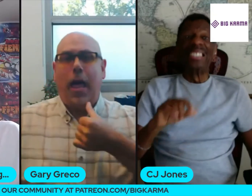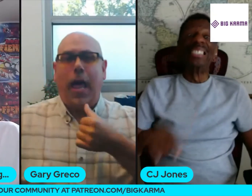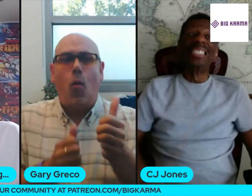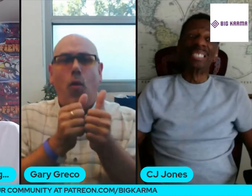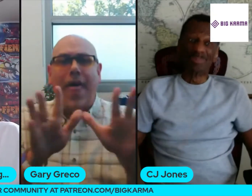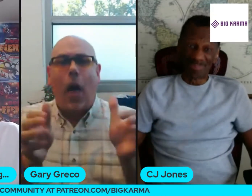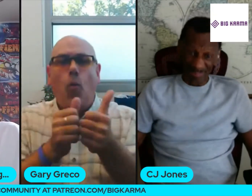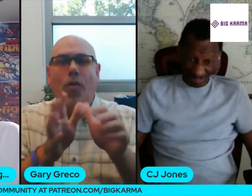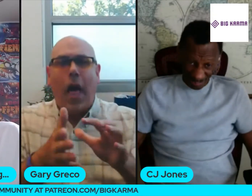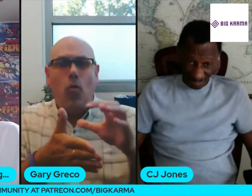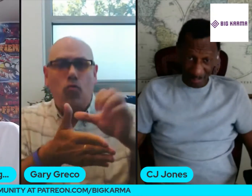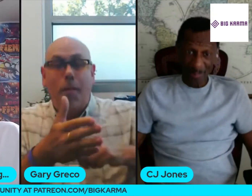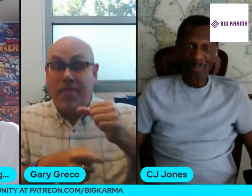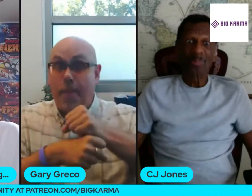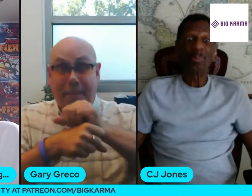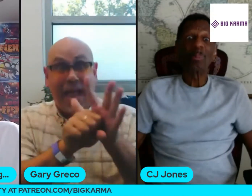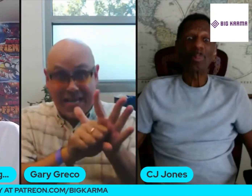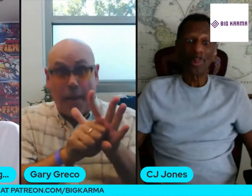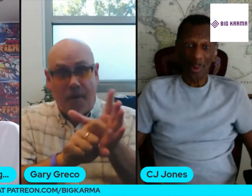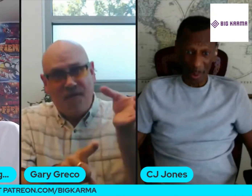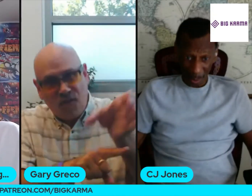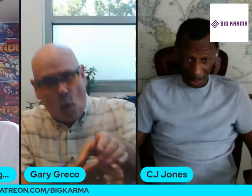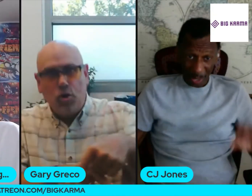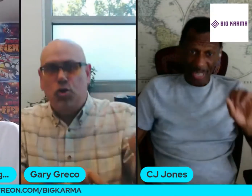all experience.